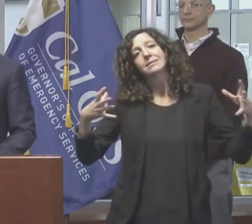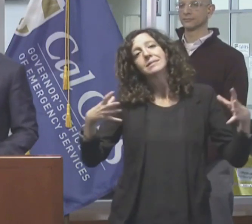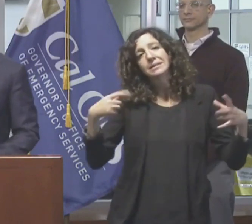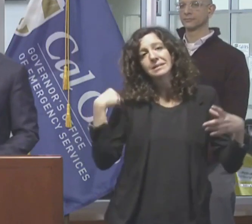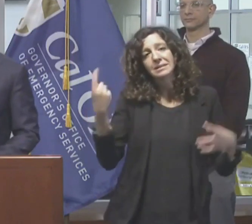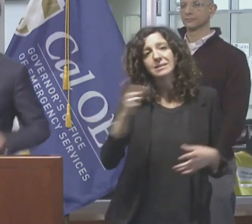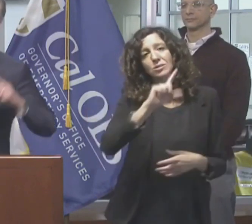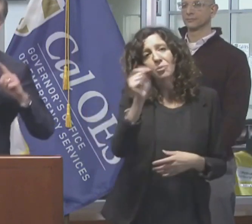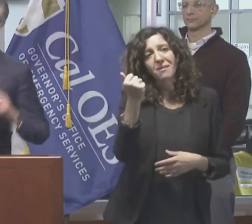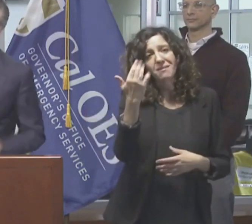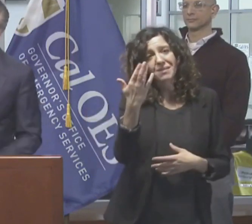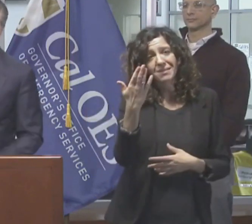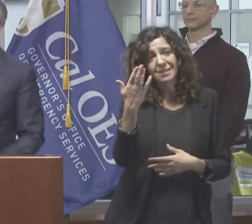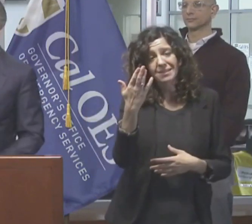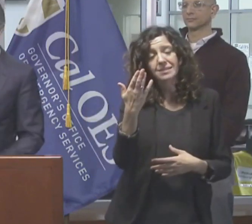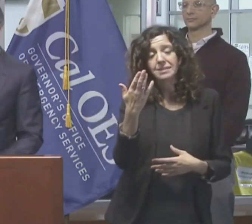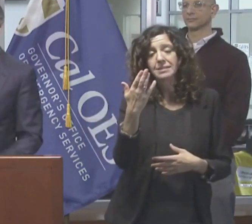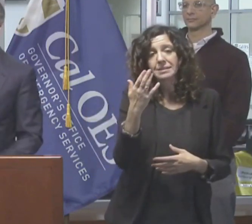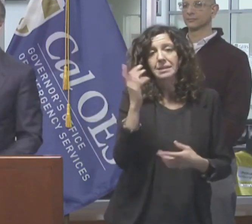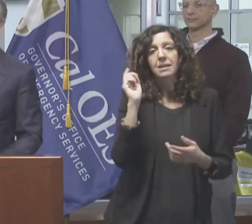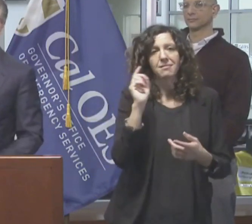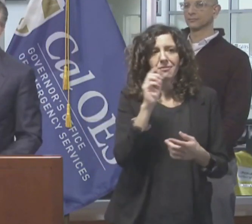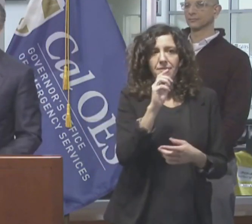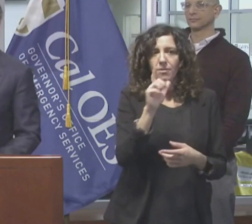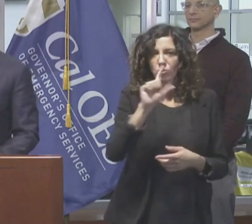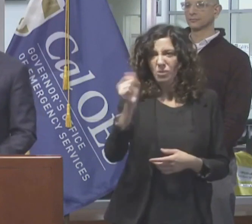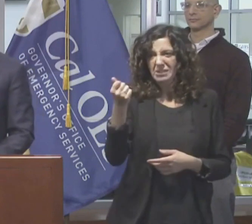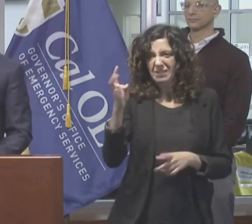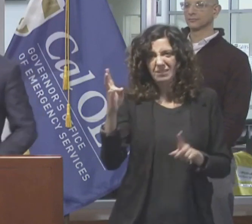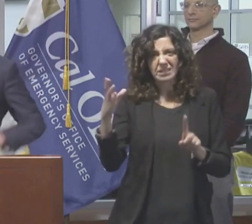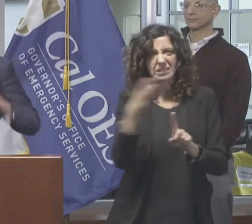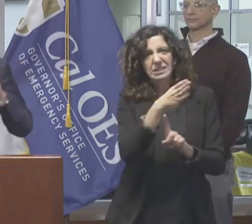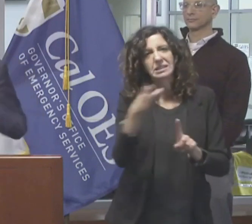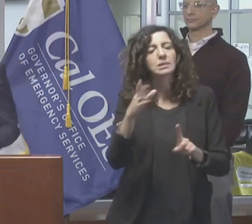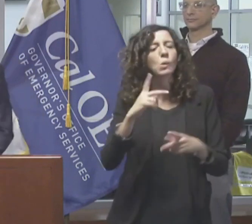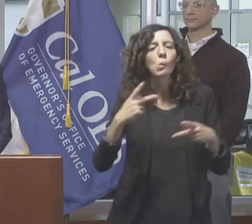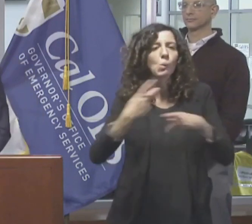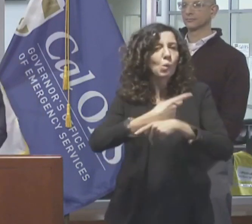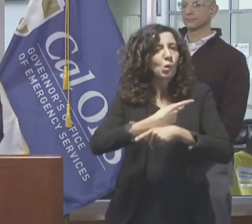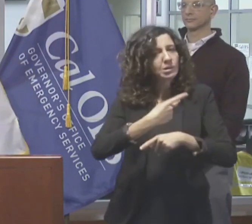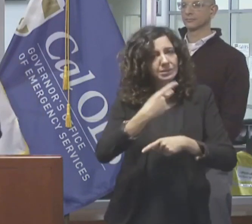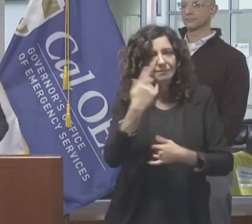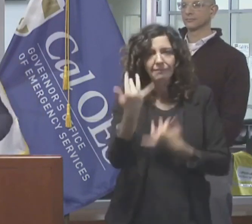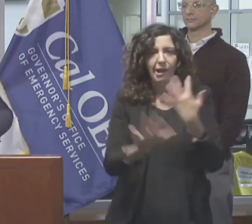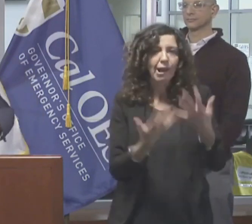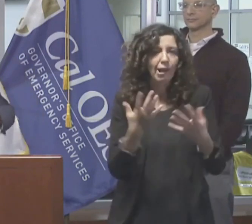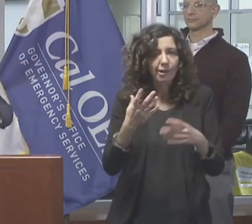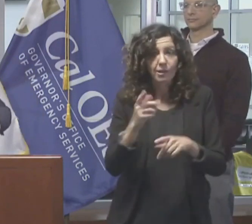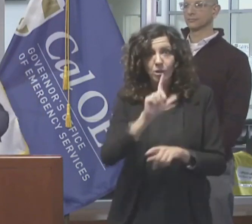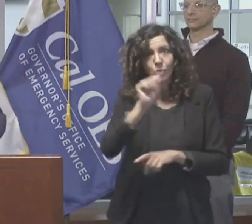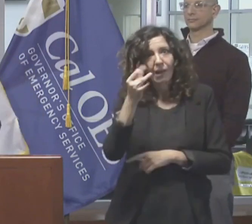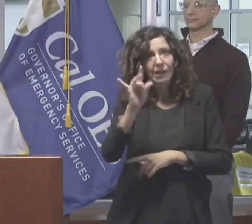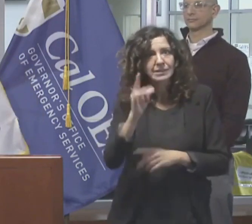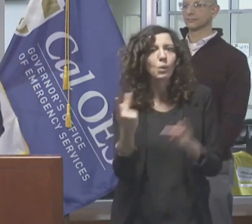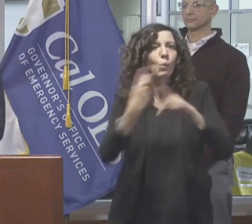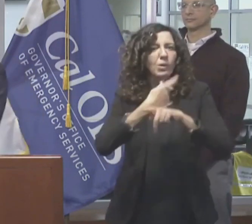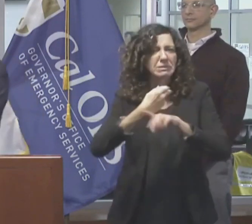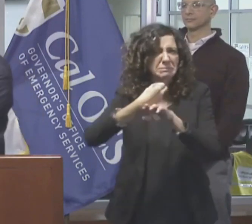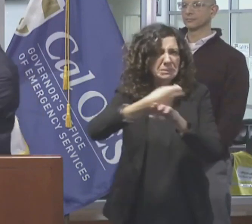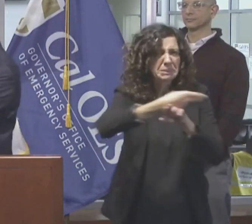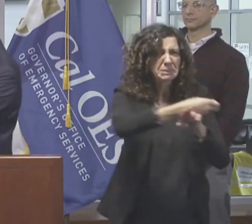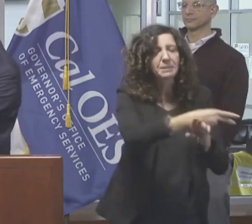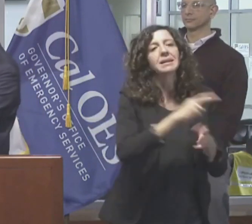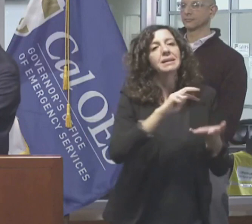fire seasons we had in history, until 2017, the worst fire season we had in history, and then in 2018, worse yet. So